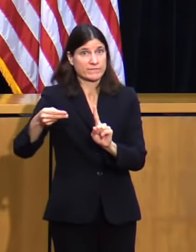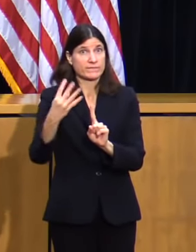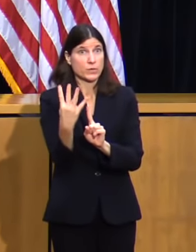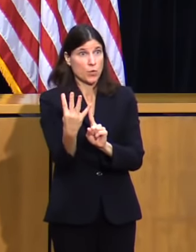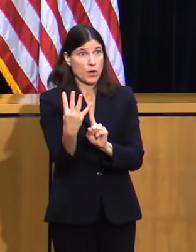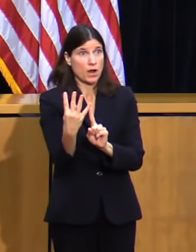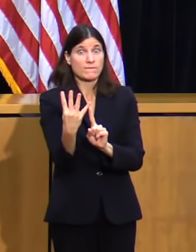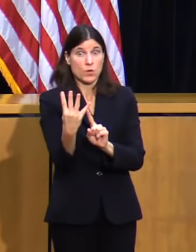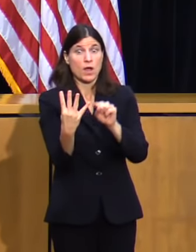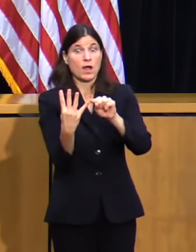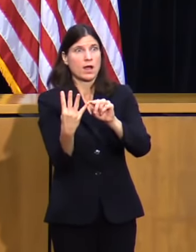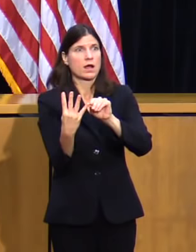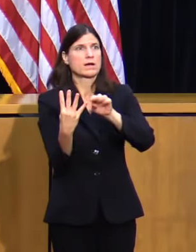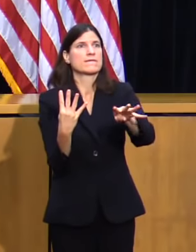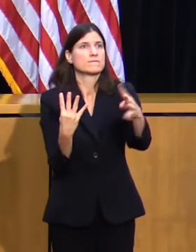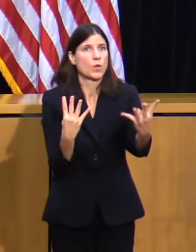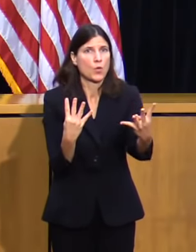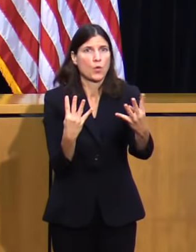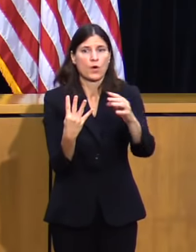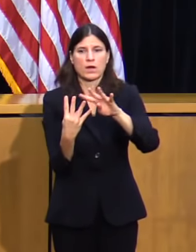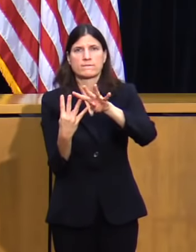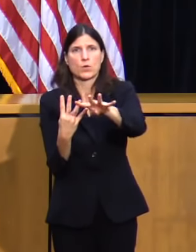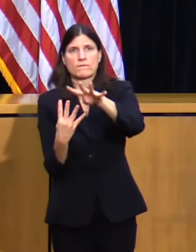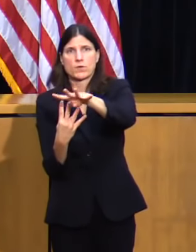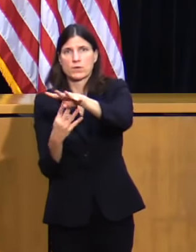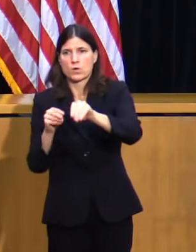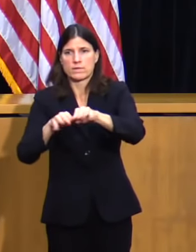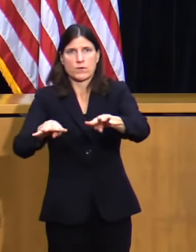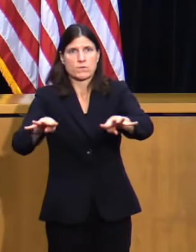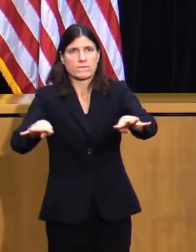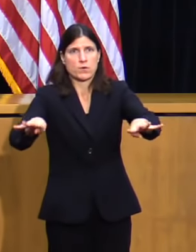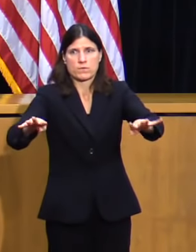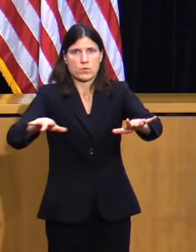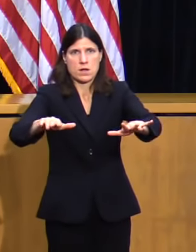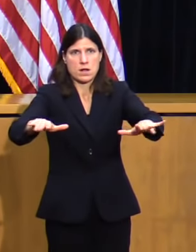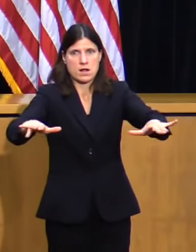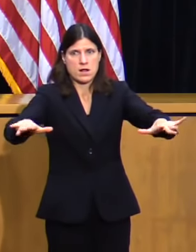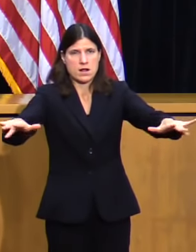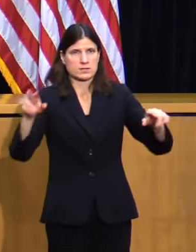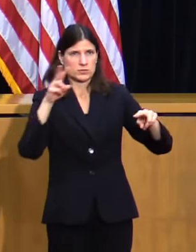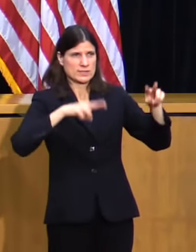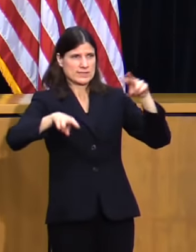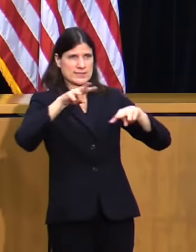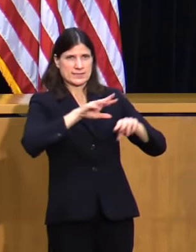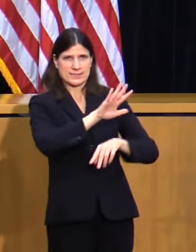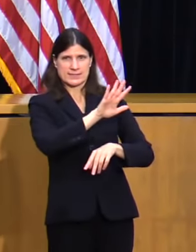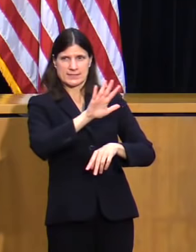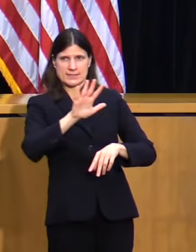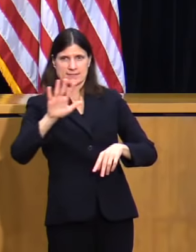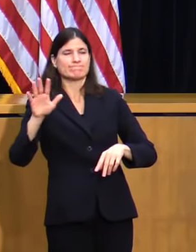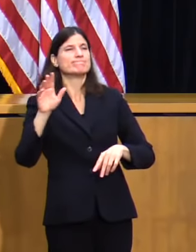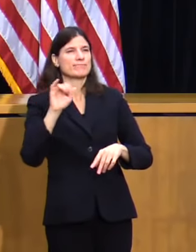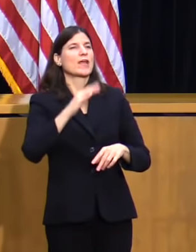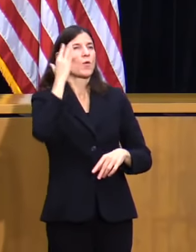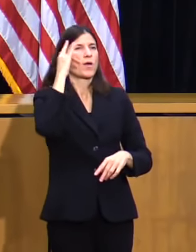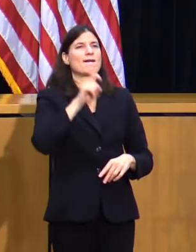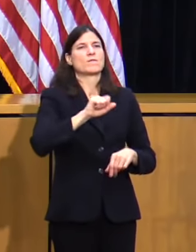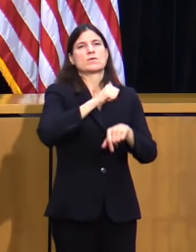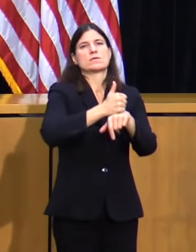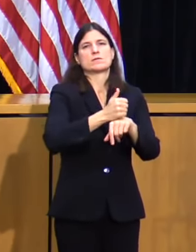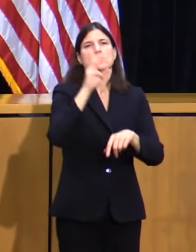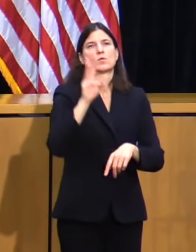see a slower rise in the numbers, and it's easier to predict when you would need to add extra capacity.